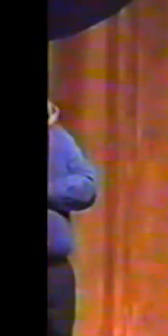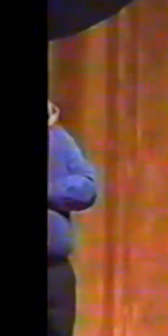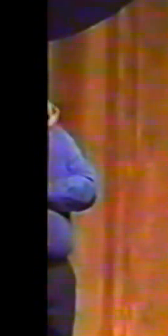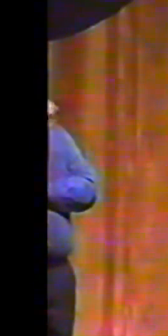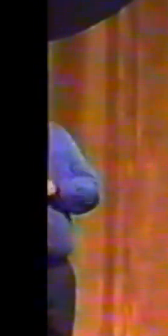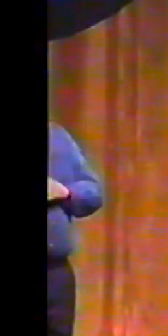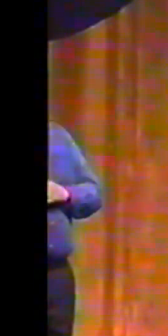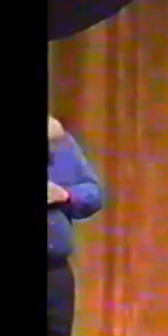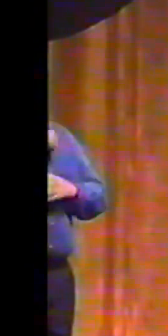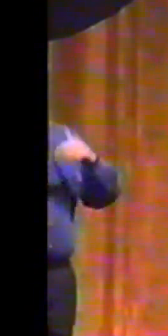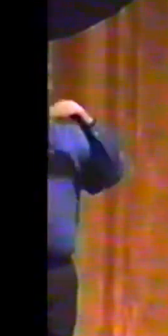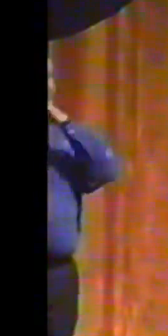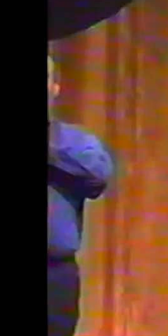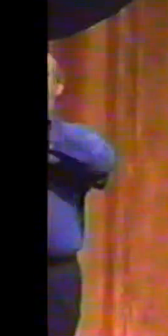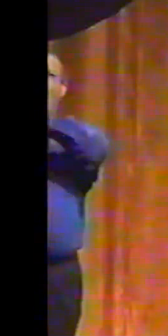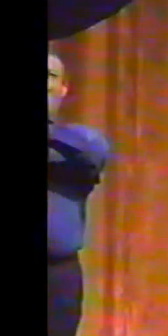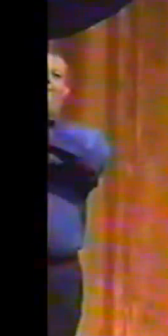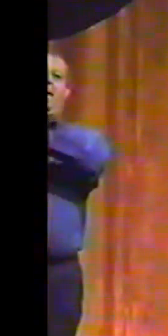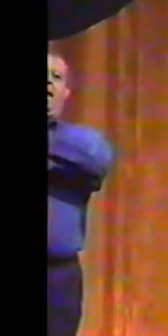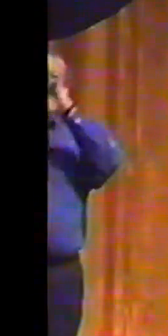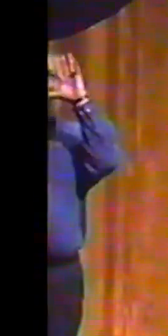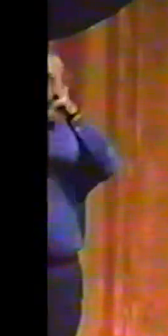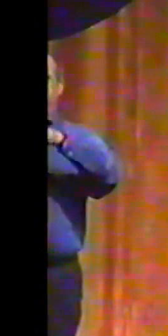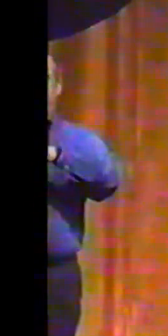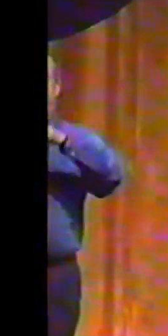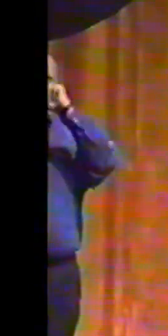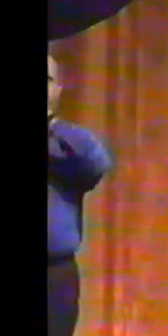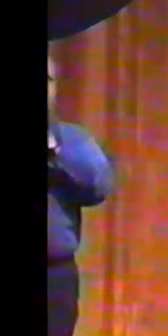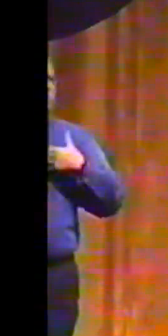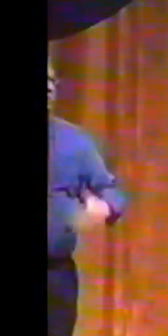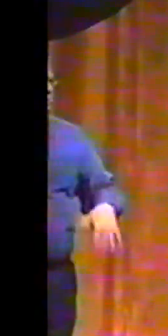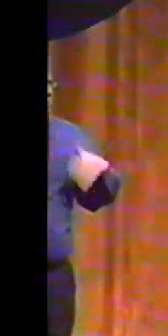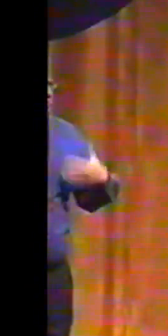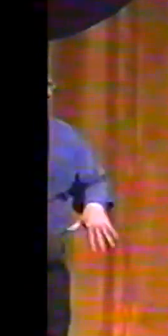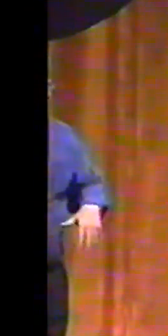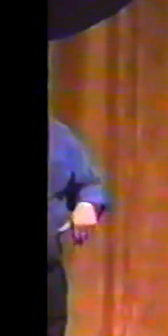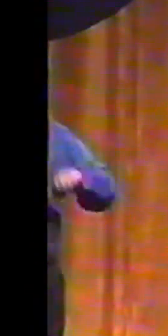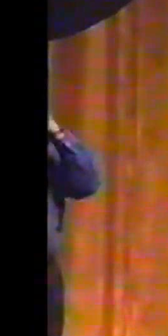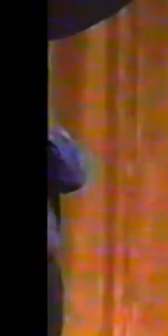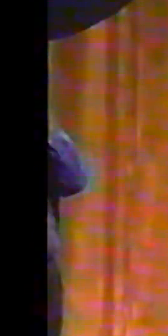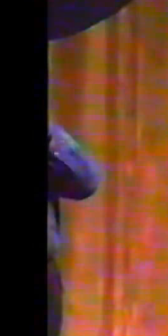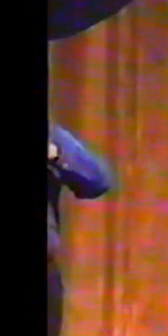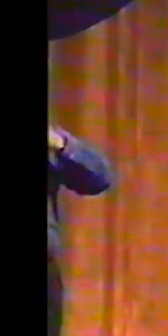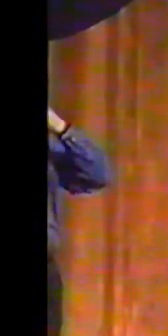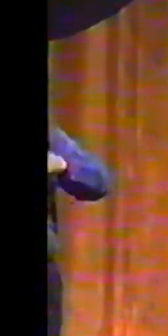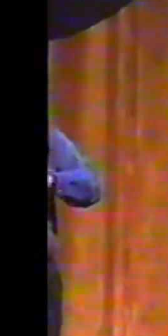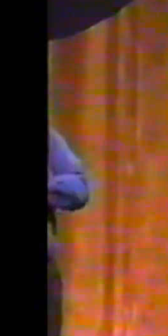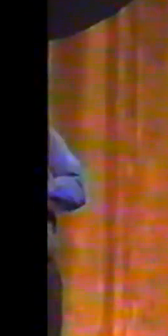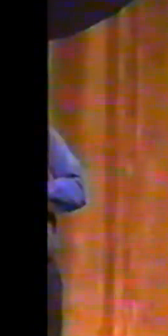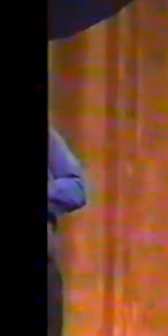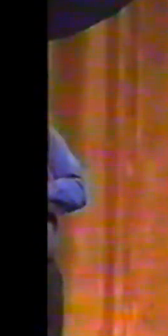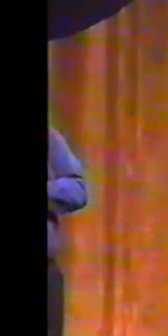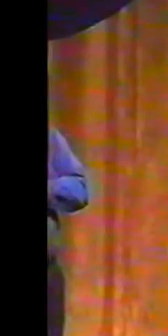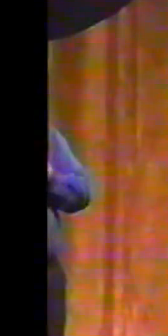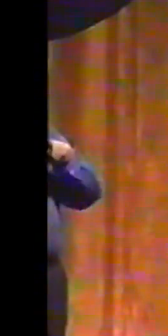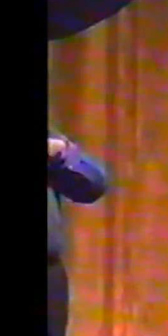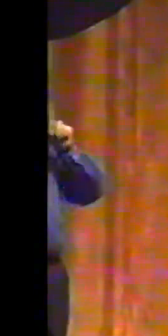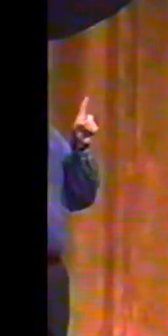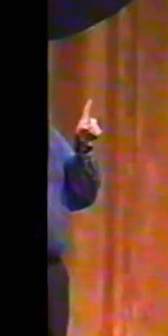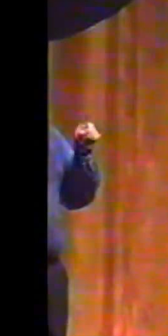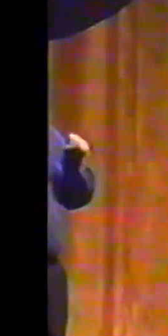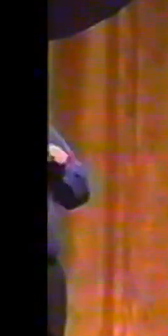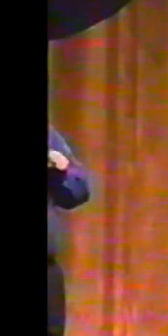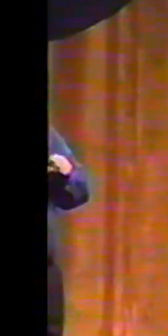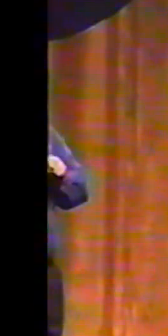of malfeasance and mistakes and all the other things that we were able to establish in our story. But the fact is,